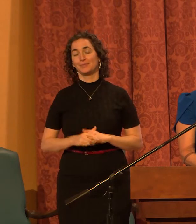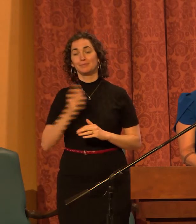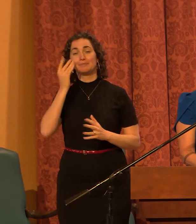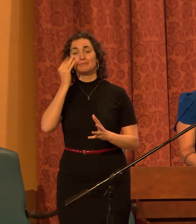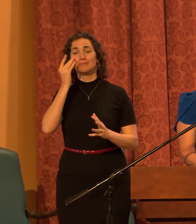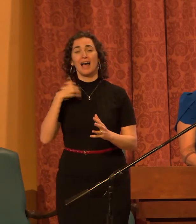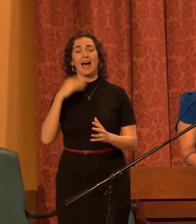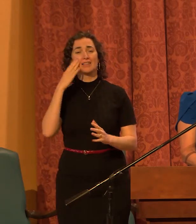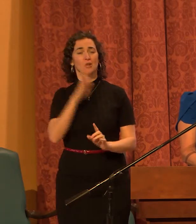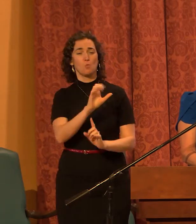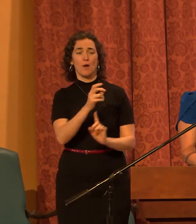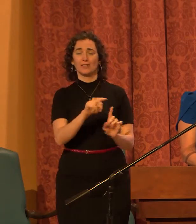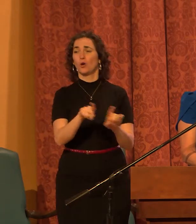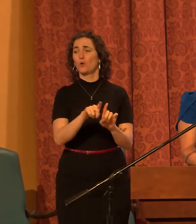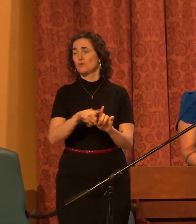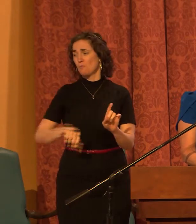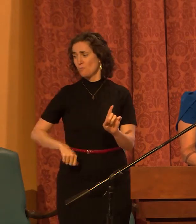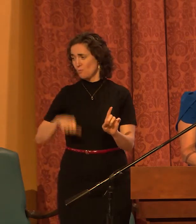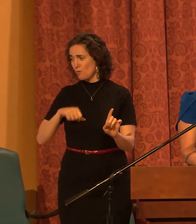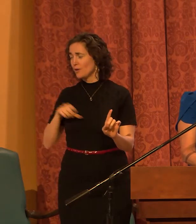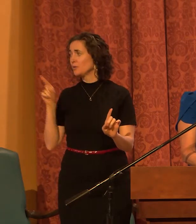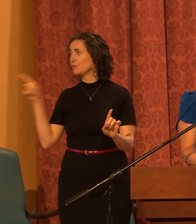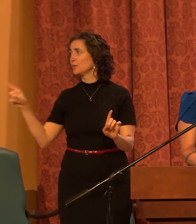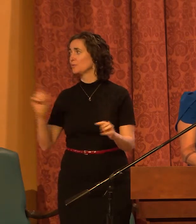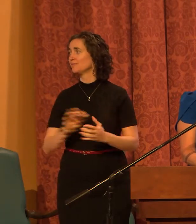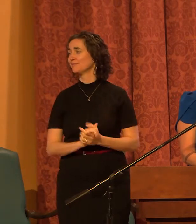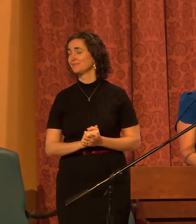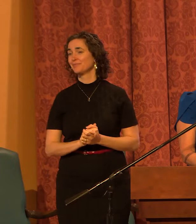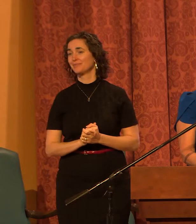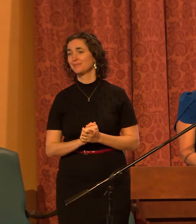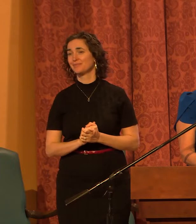I know Braden is proud of you too.